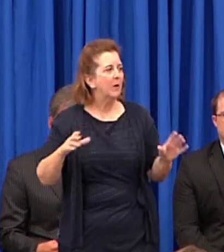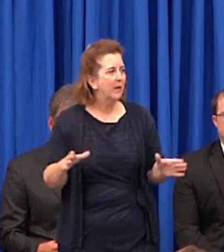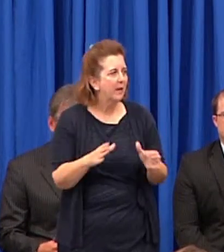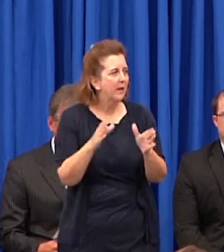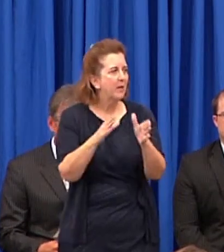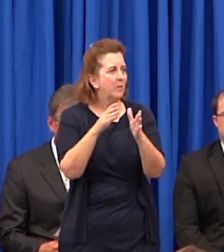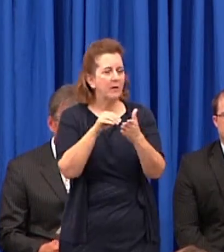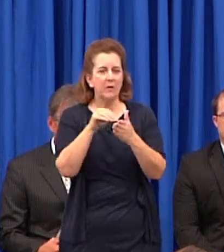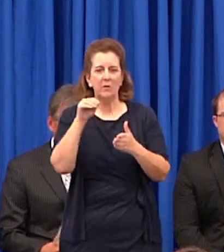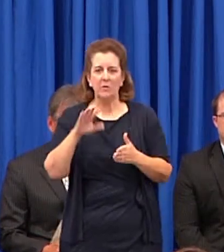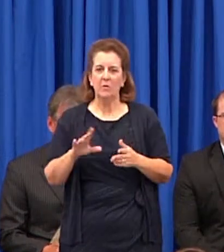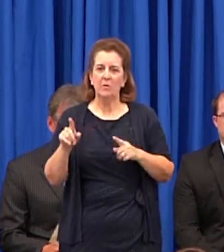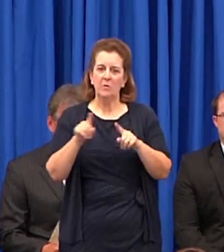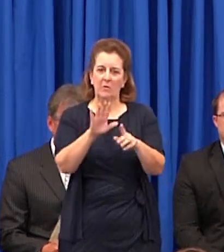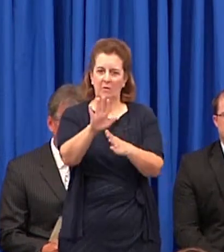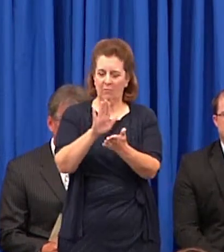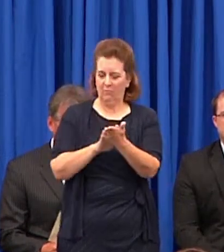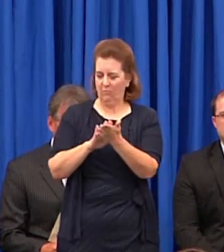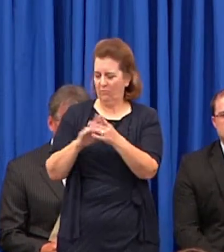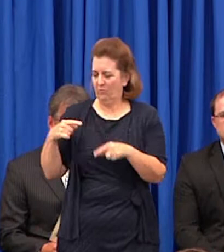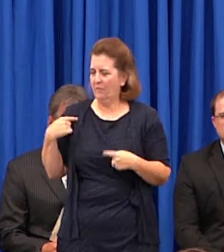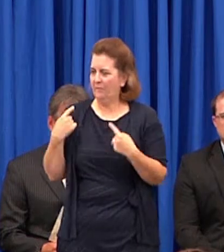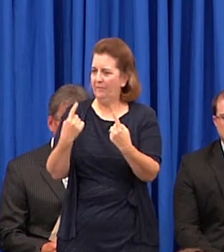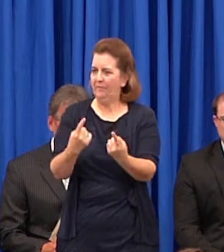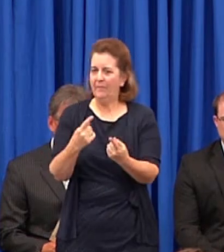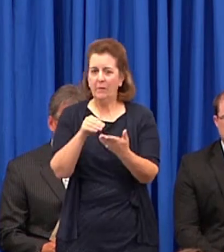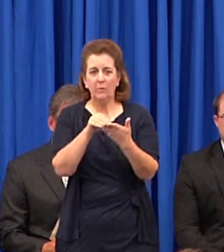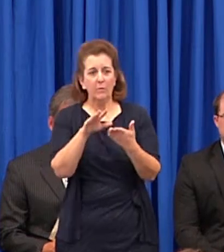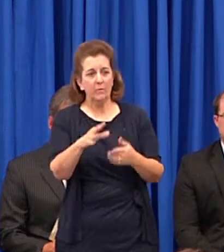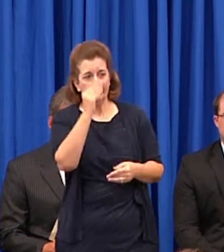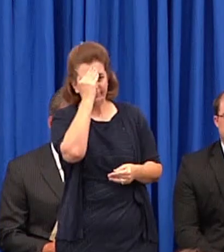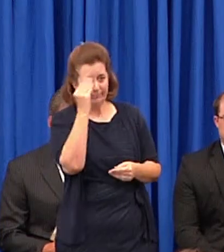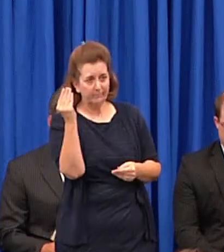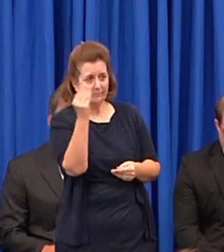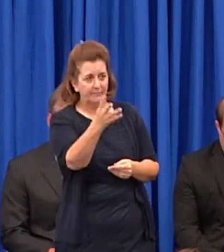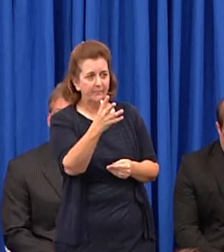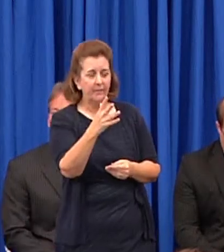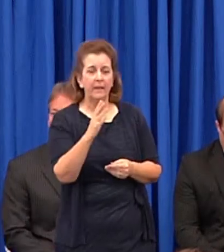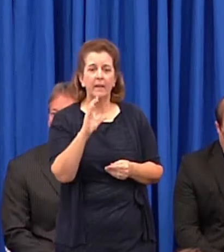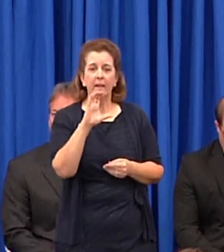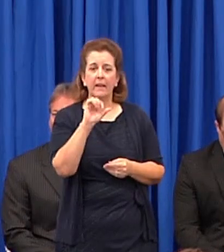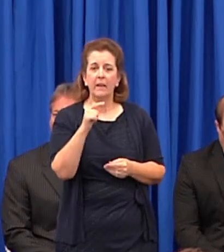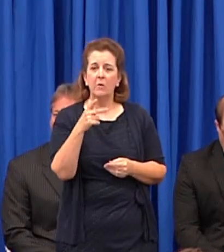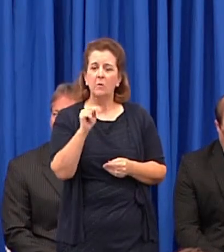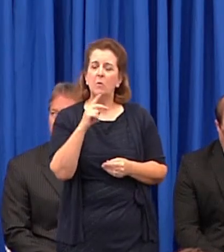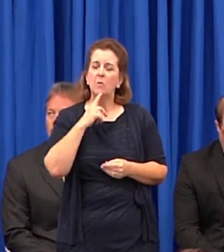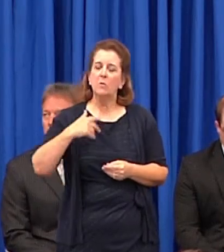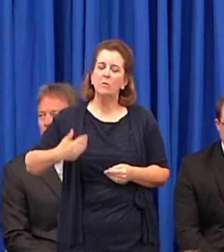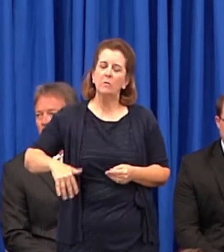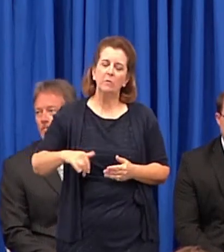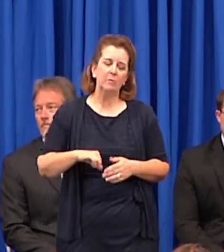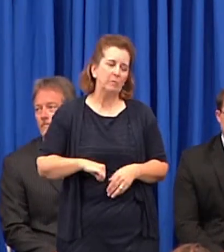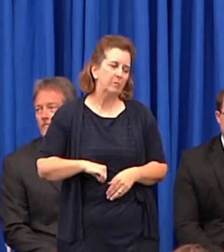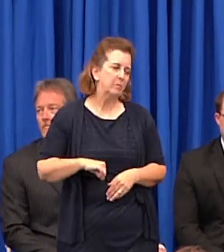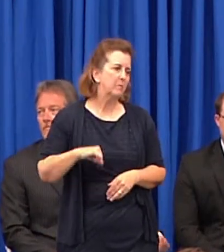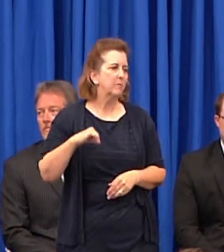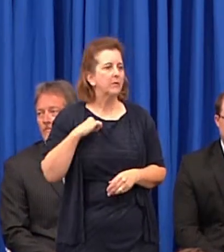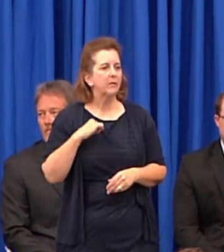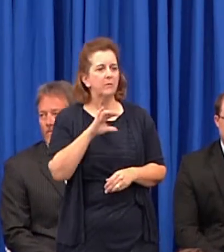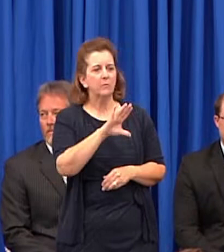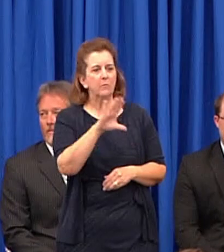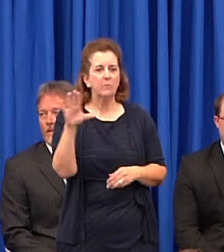students throughout their academic journey. Students, I want you to know that Calhoun is extraordinarily proud of you and what you have